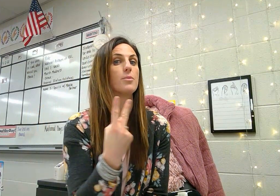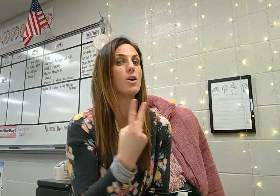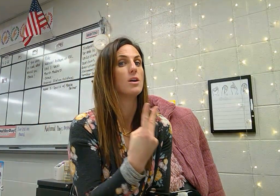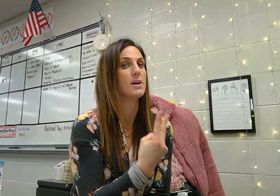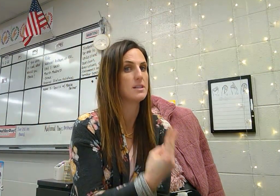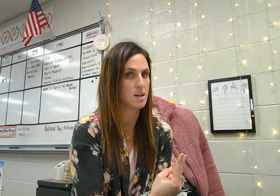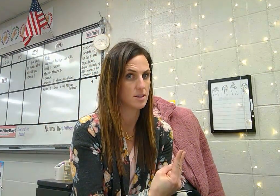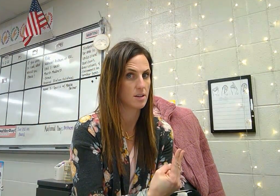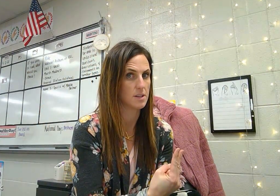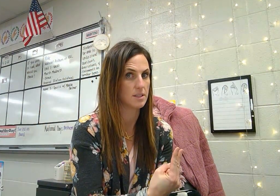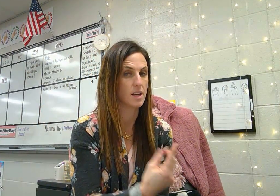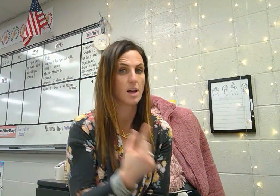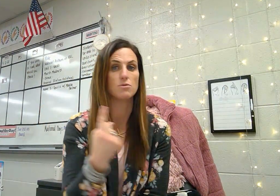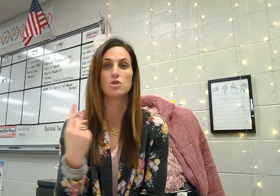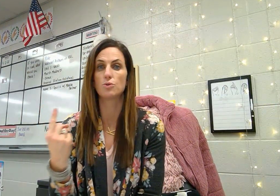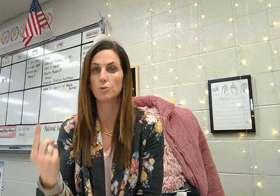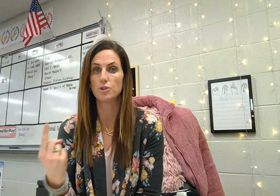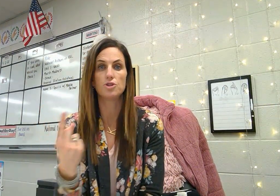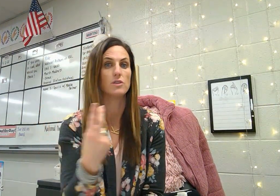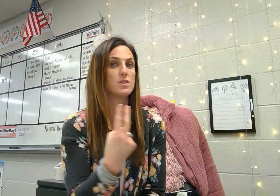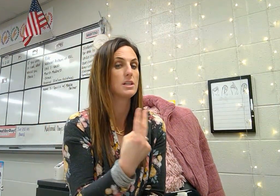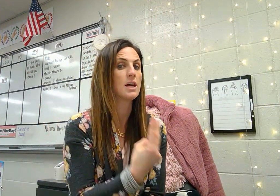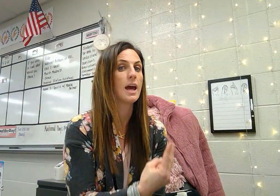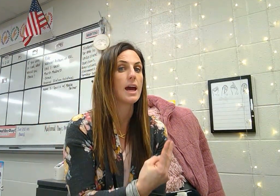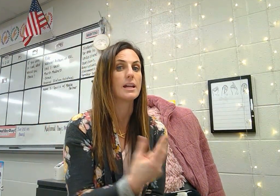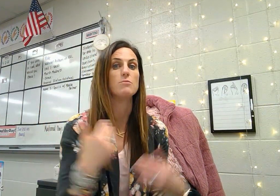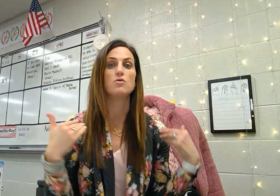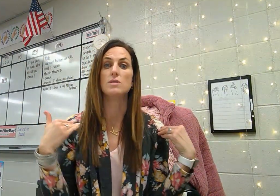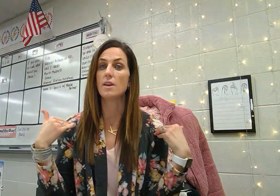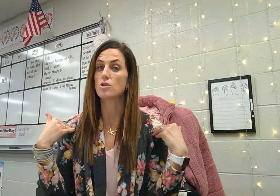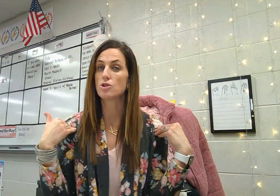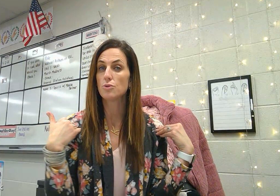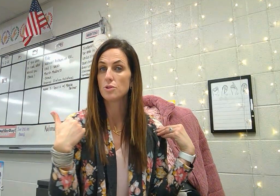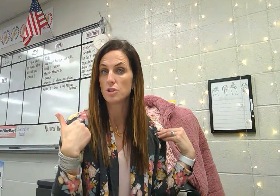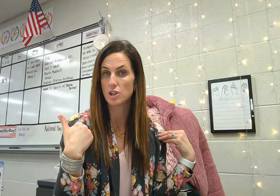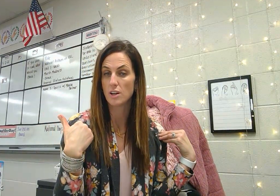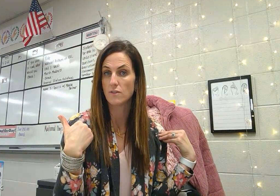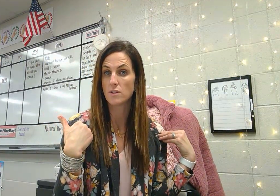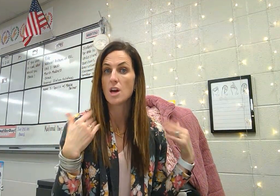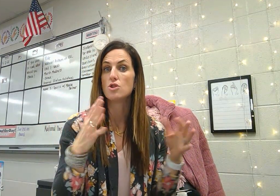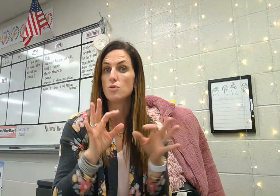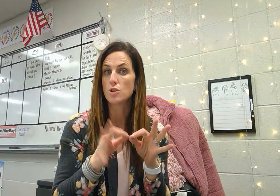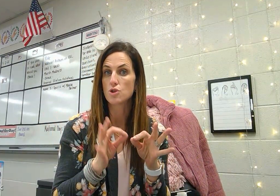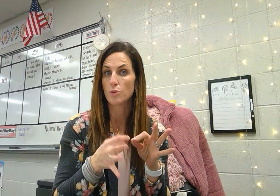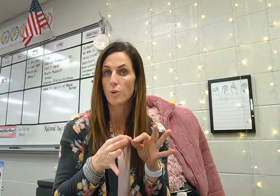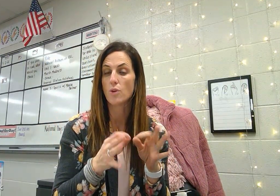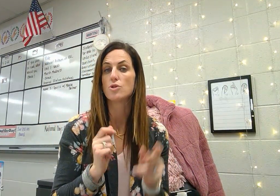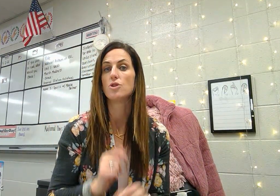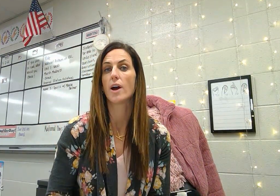number on my non-dominant side. I'm shoulder shifting, and I'm using that shoulder shift to interpret or to kind